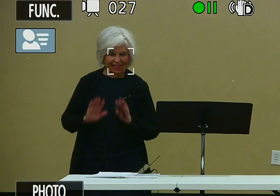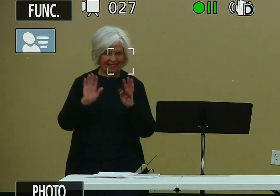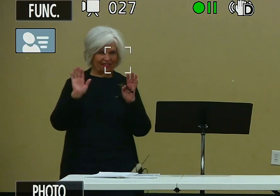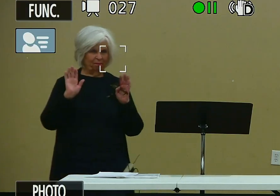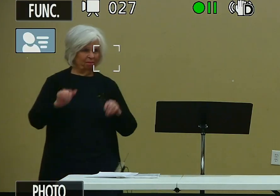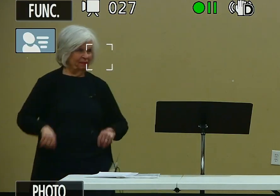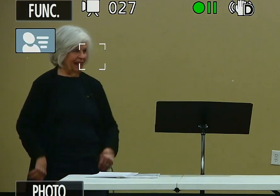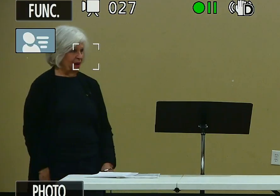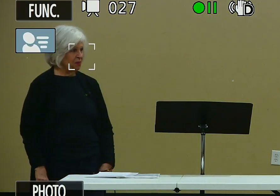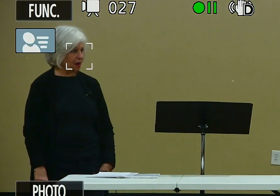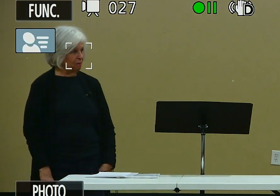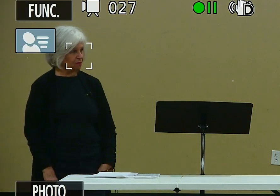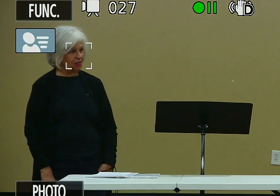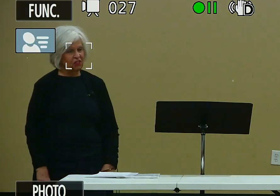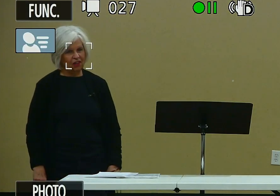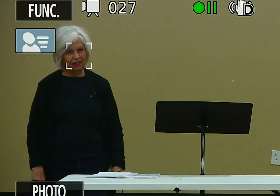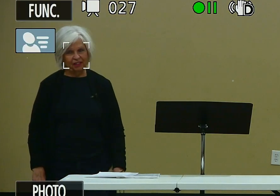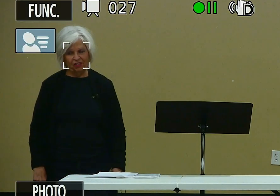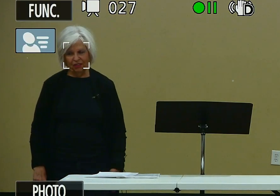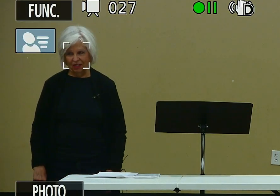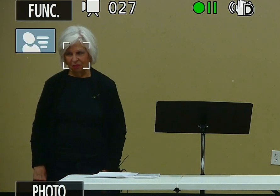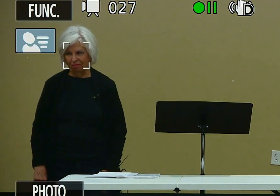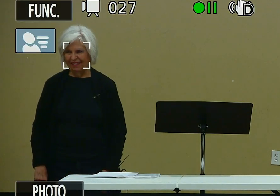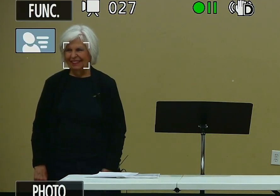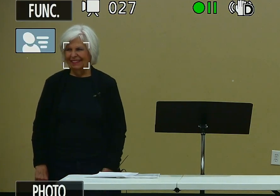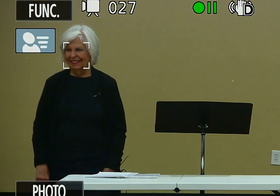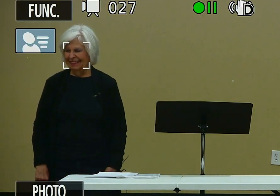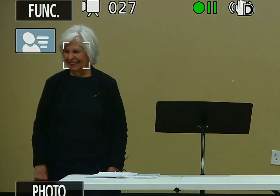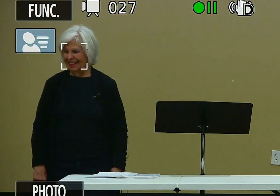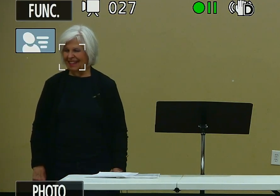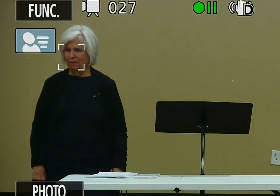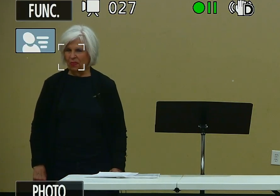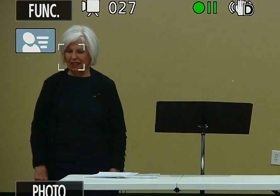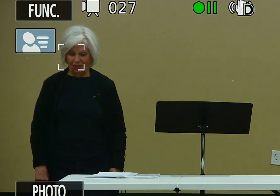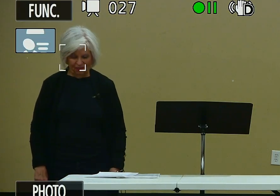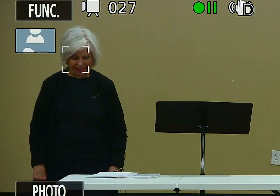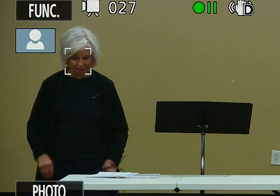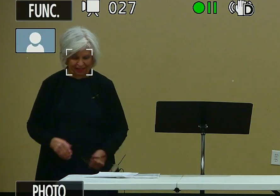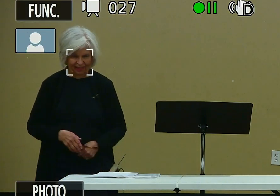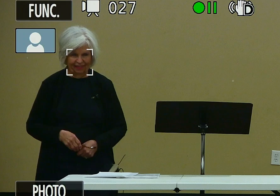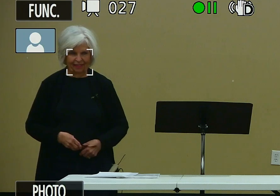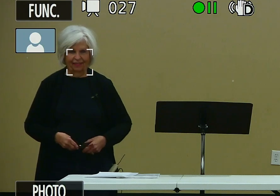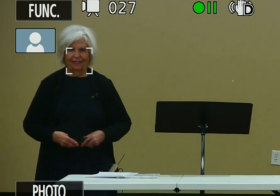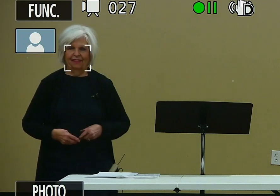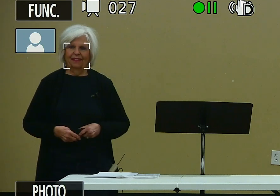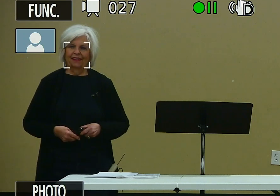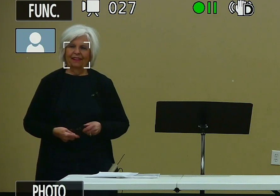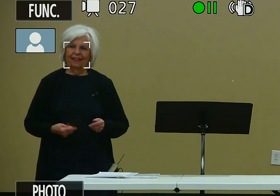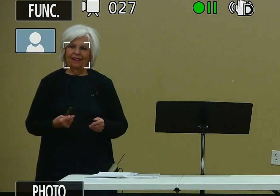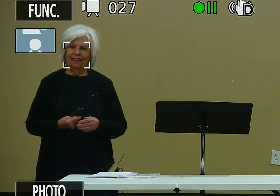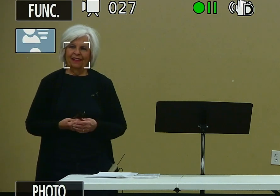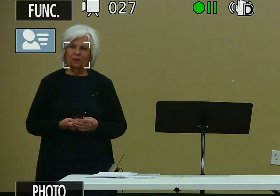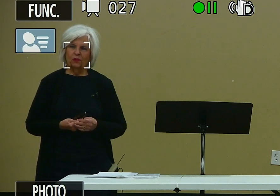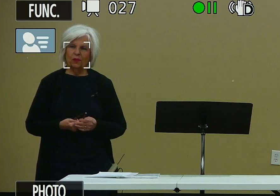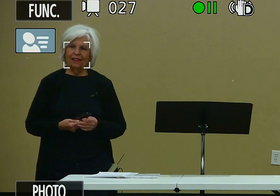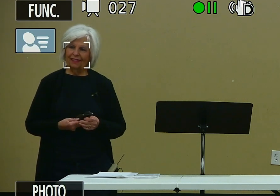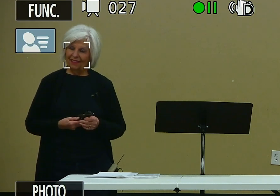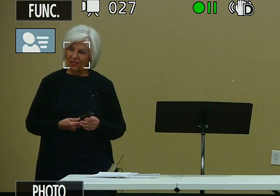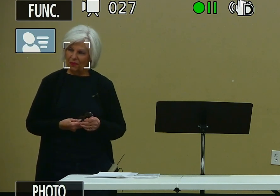it. I'm finished talking. Let y'all go. But thank you for coming. And we'll try it again next week.